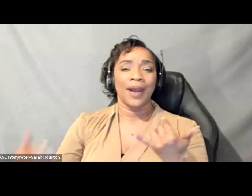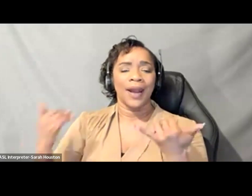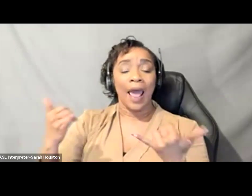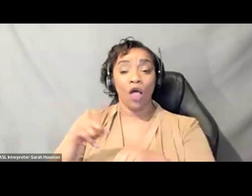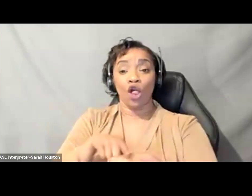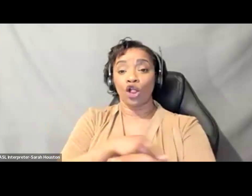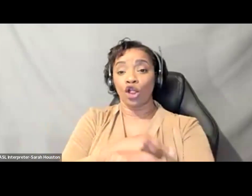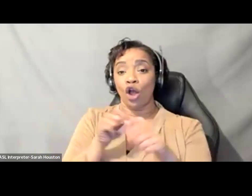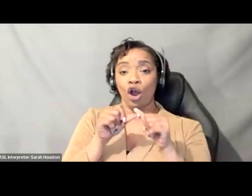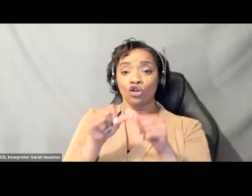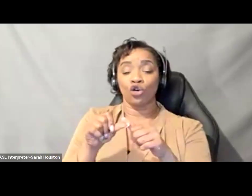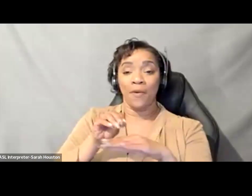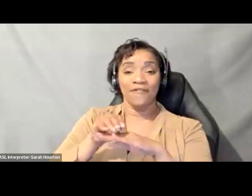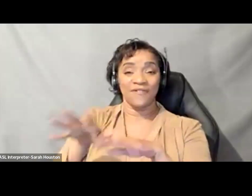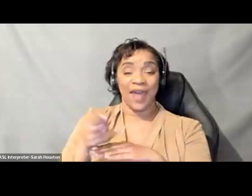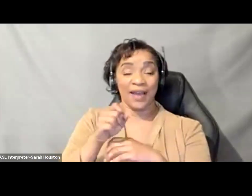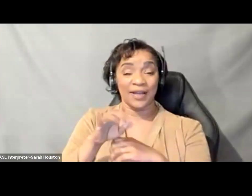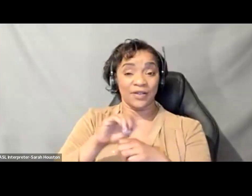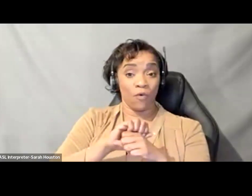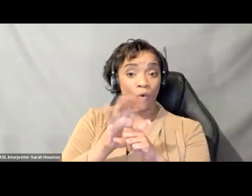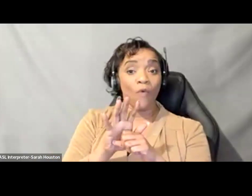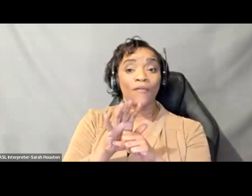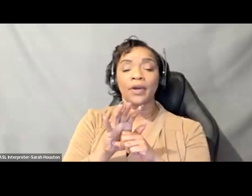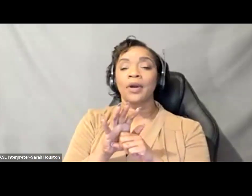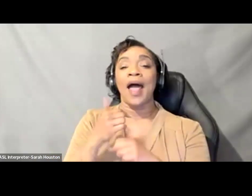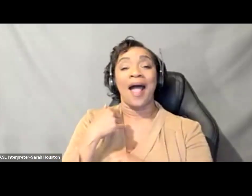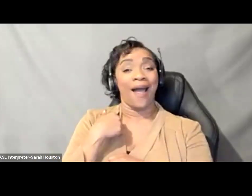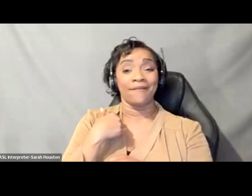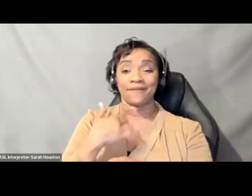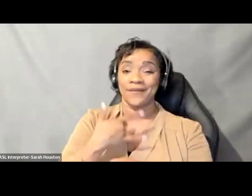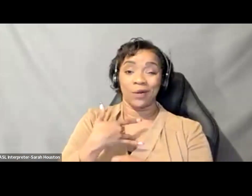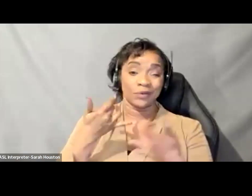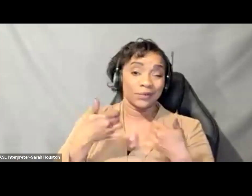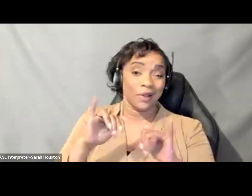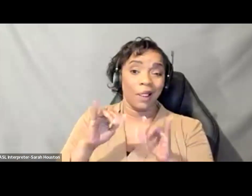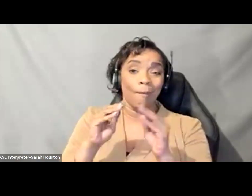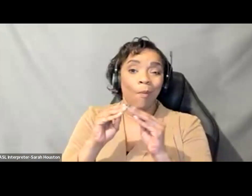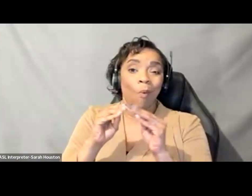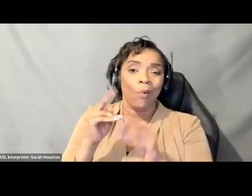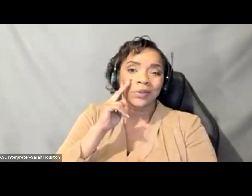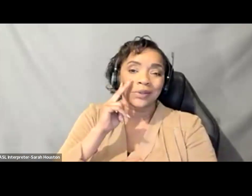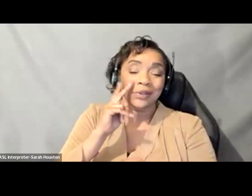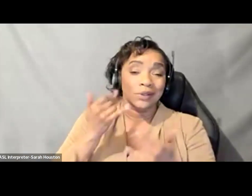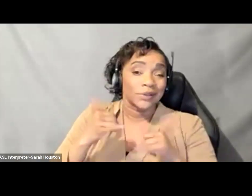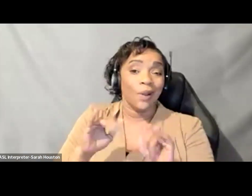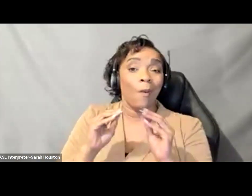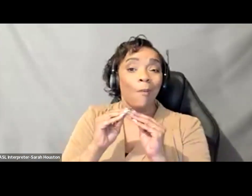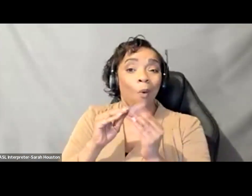think that we still have more to see and learn going forward. Definitely we know that